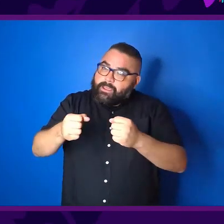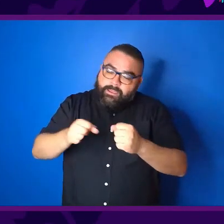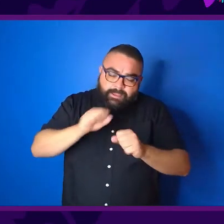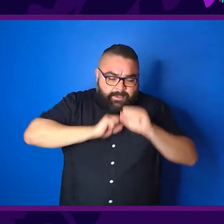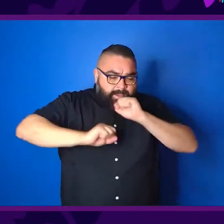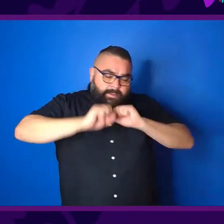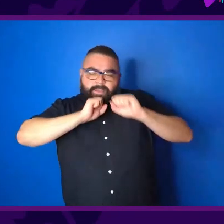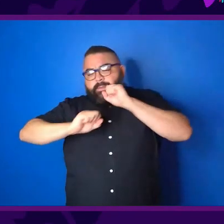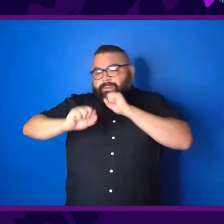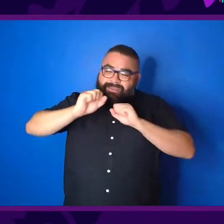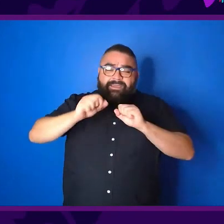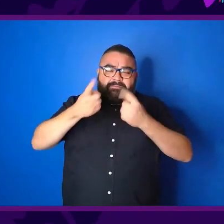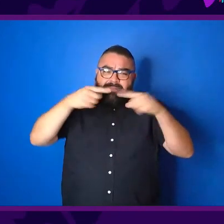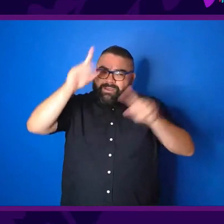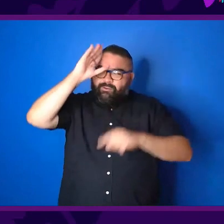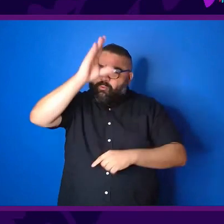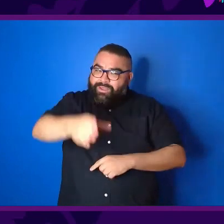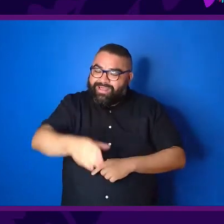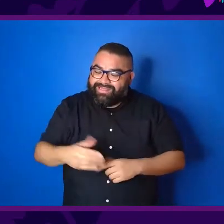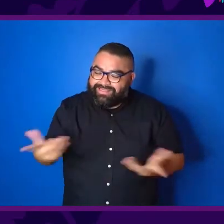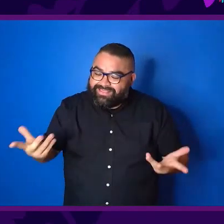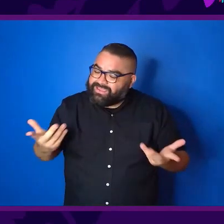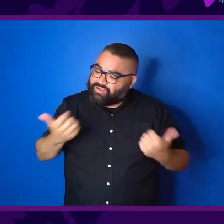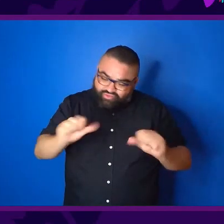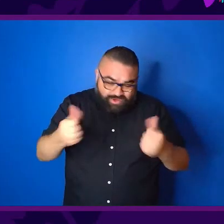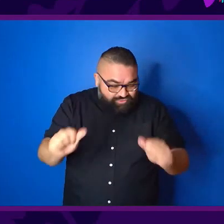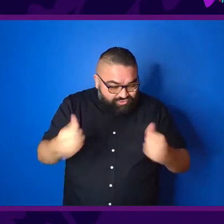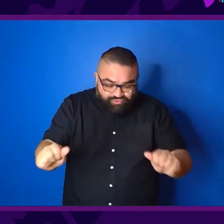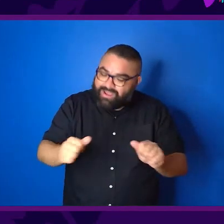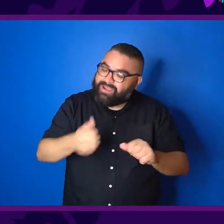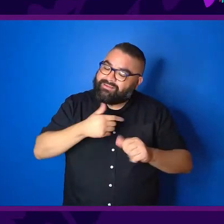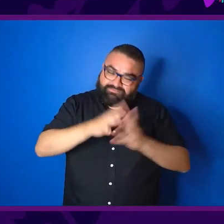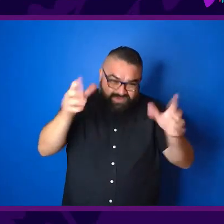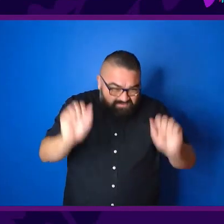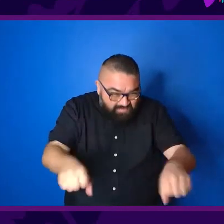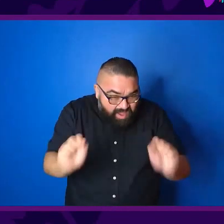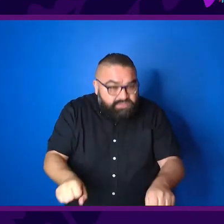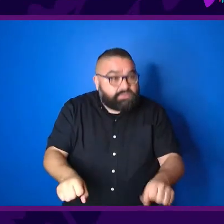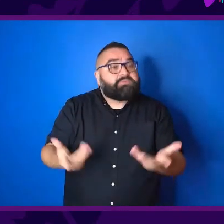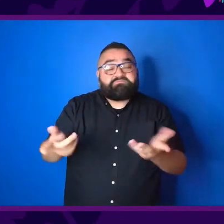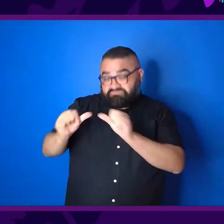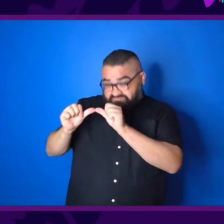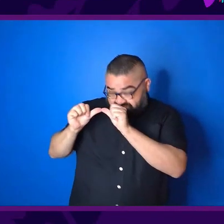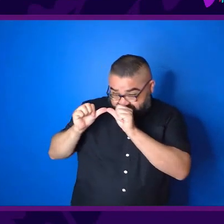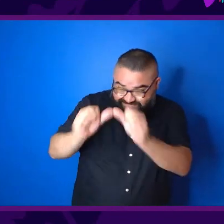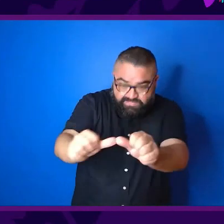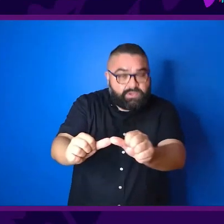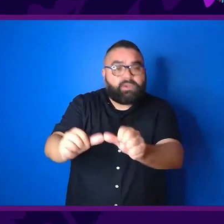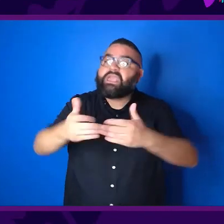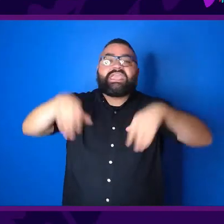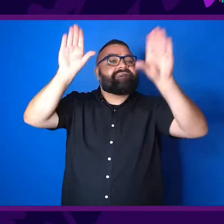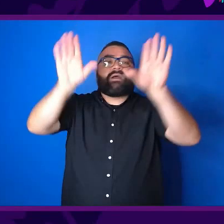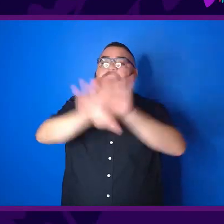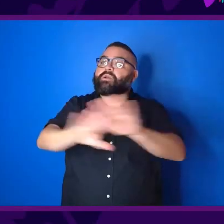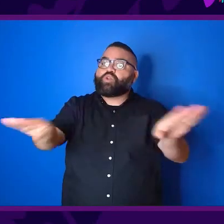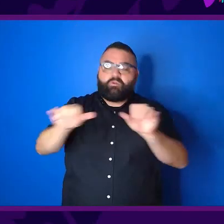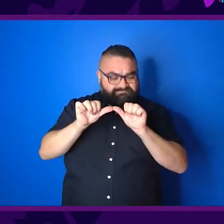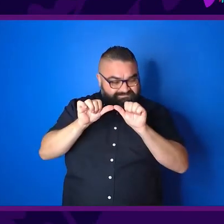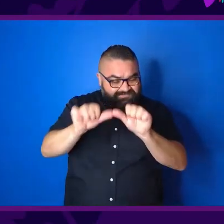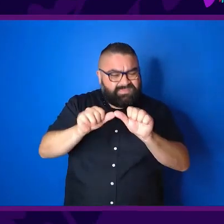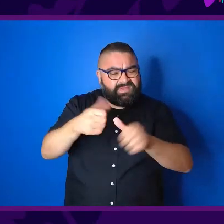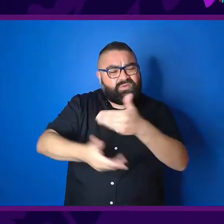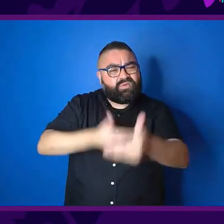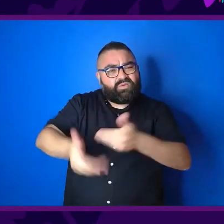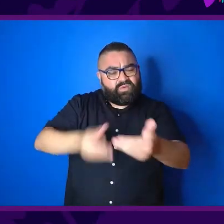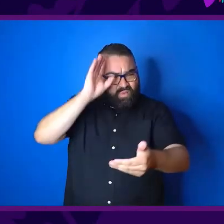also. Let's do everything that we can. And to keep our movement going forward, we're not going to give up. We're going to keep going forward, regardless of what may happen